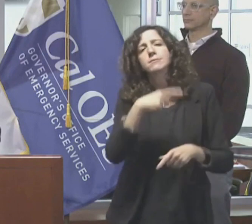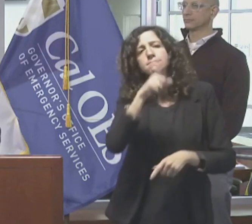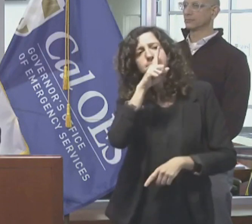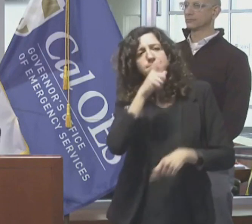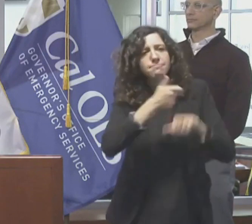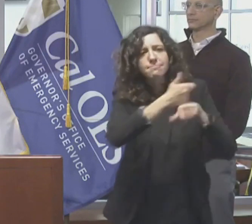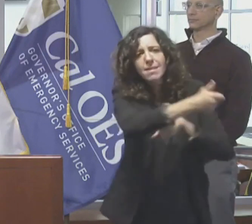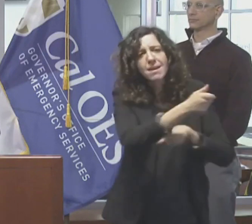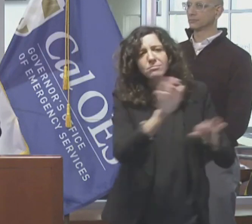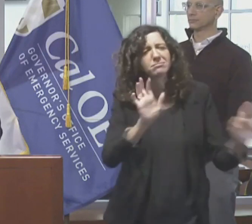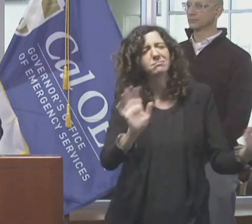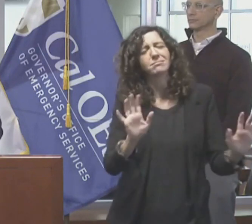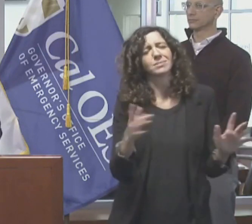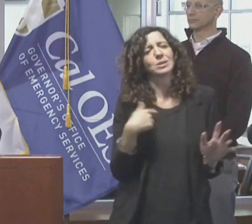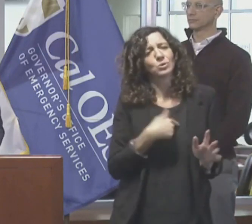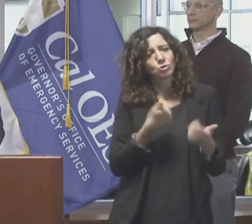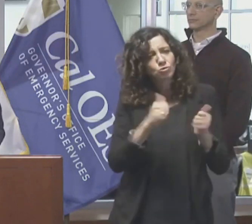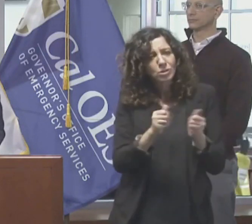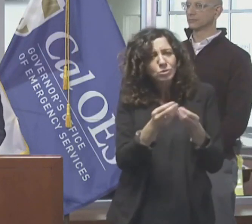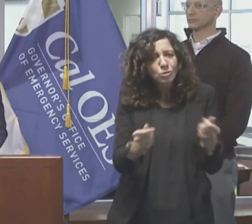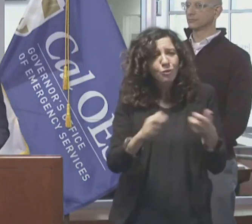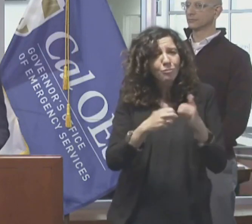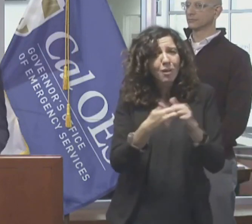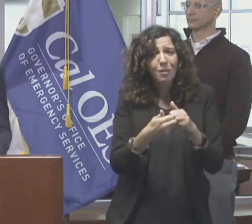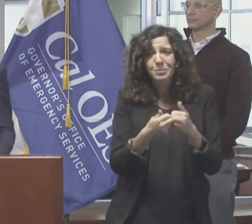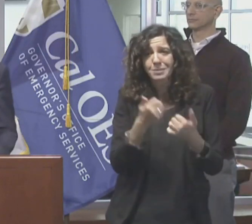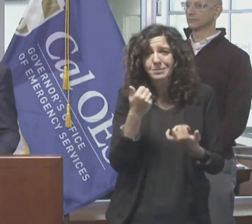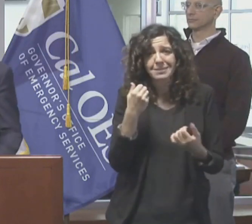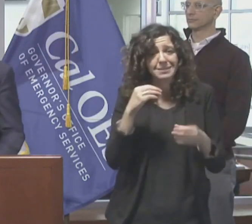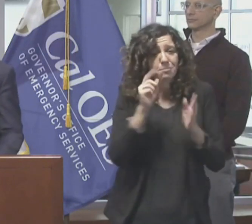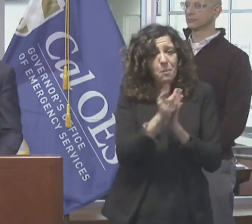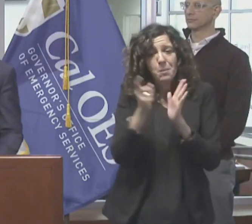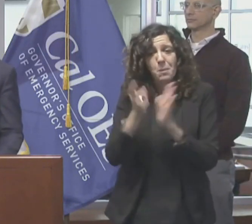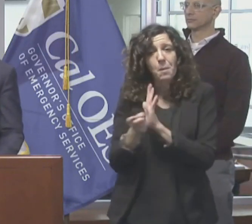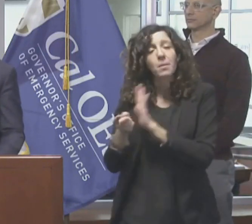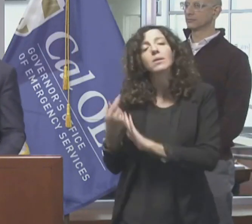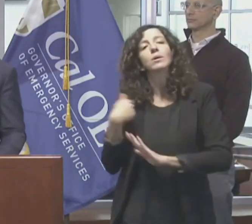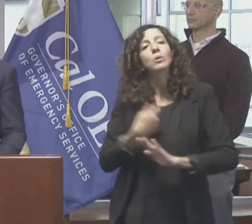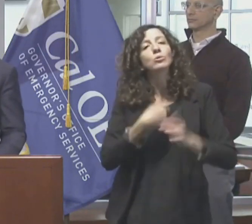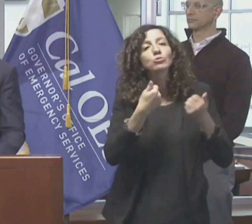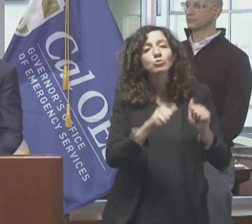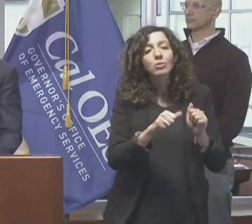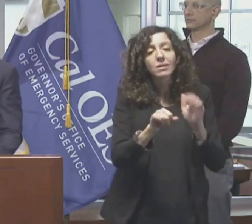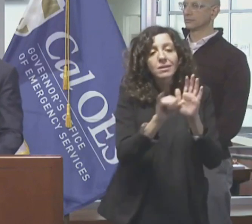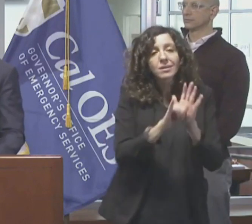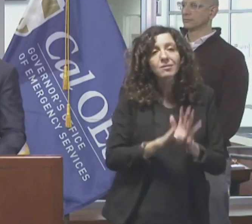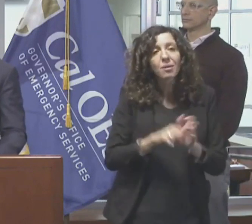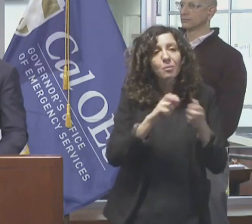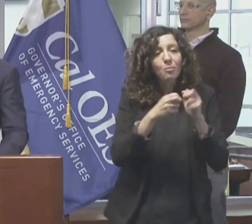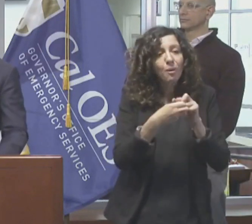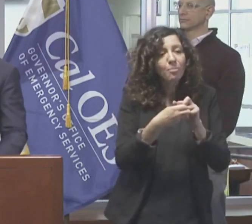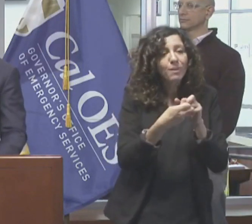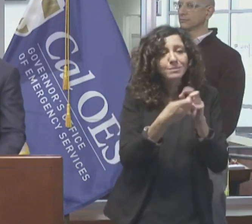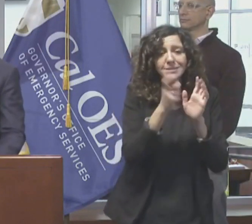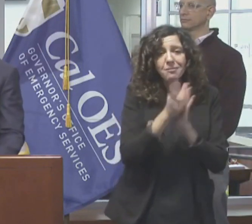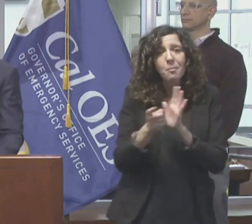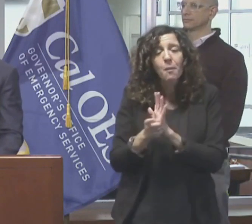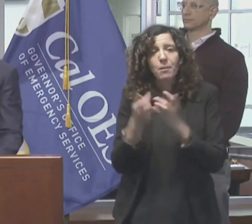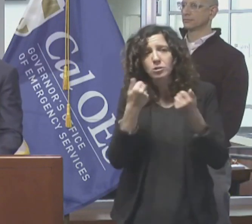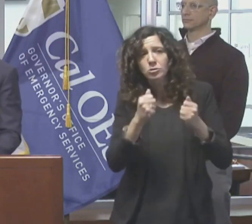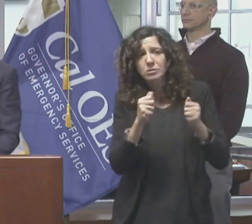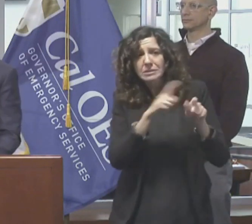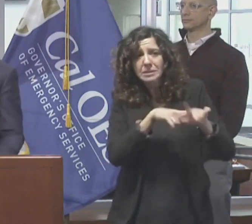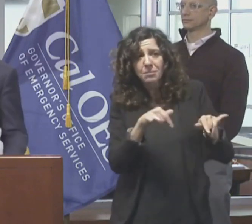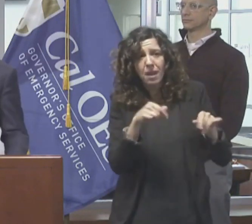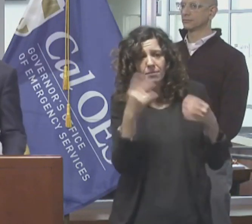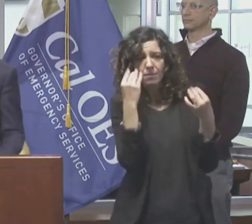trying to solve problems in real time. We're trying to identify problems, anticipate where we'll be in 2-3 weeks.